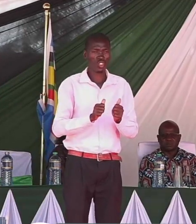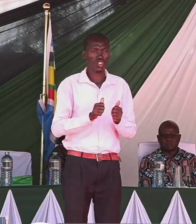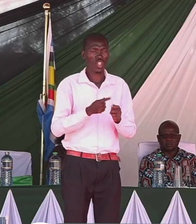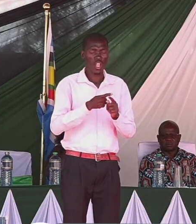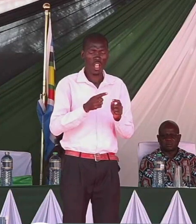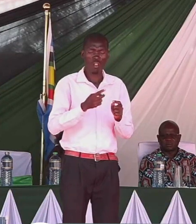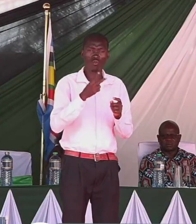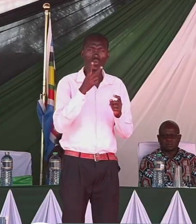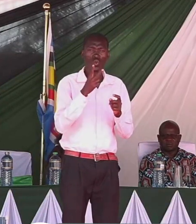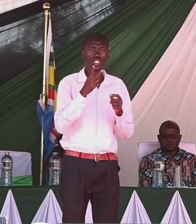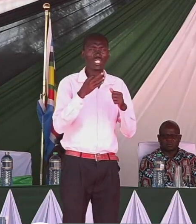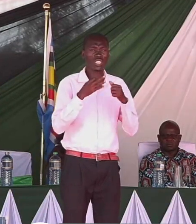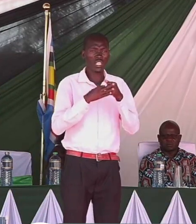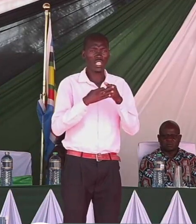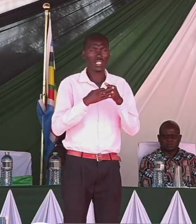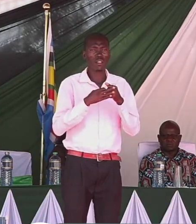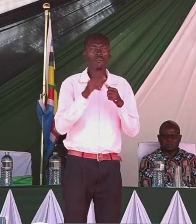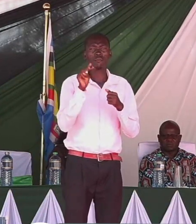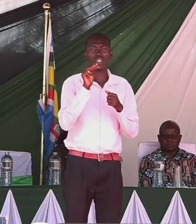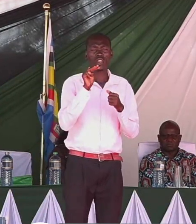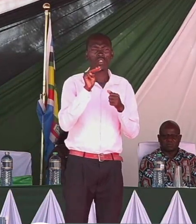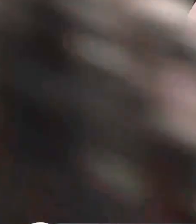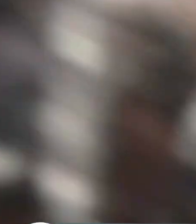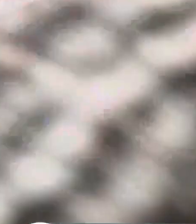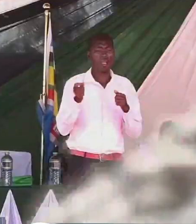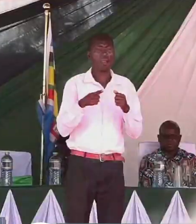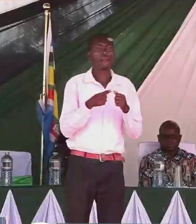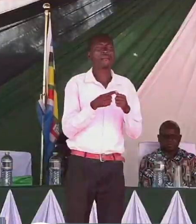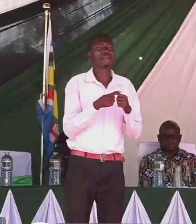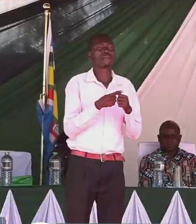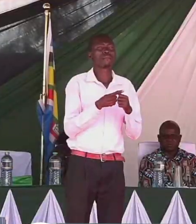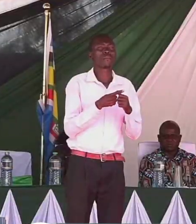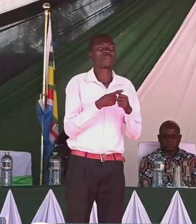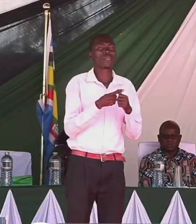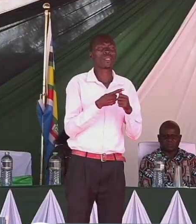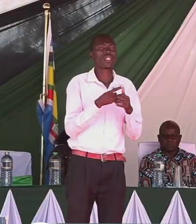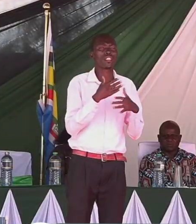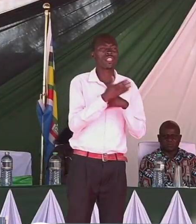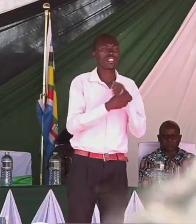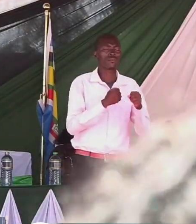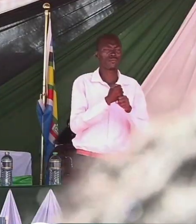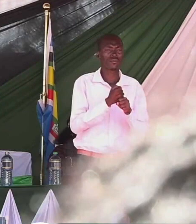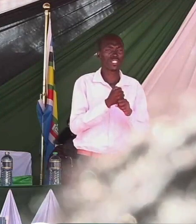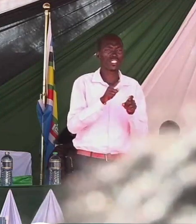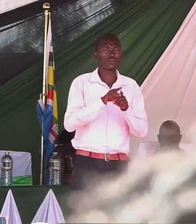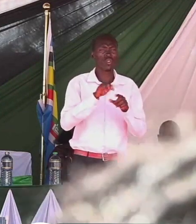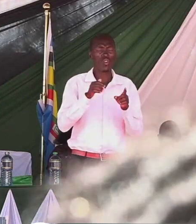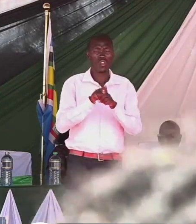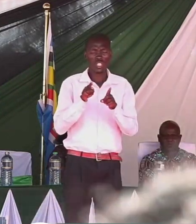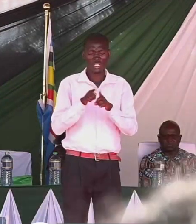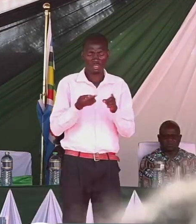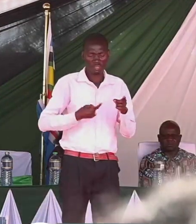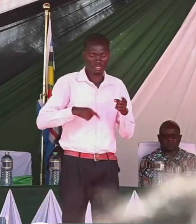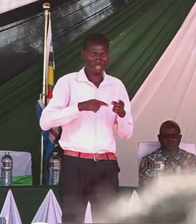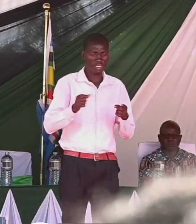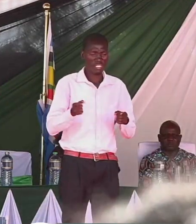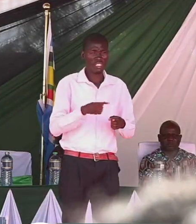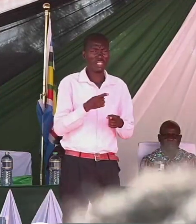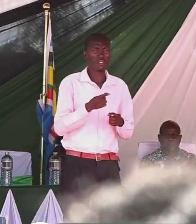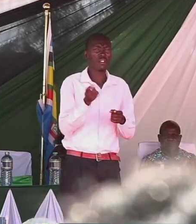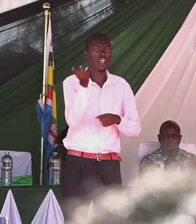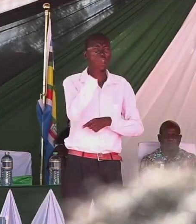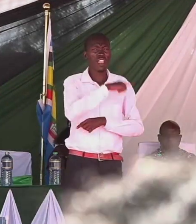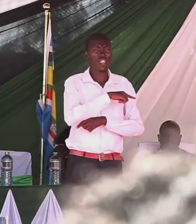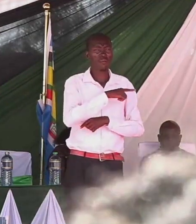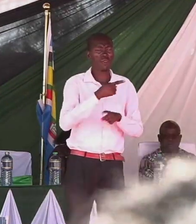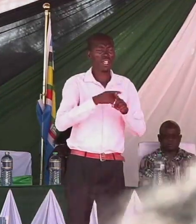to 28 million per annum. It is only 40 grams per child per day. However, due to